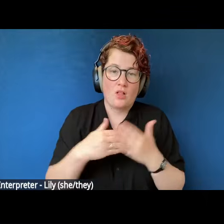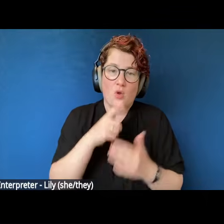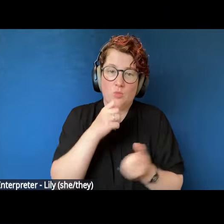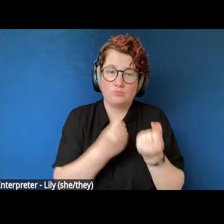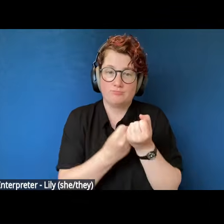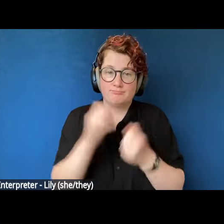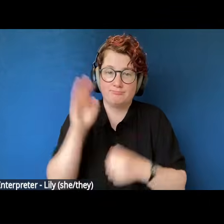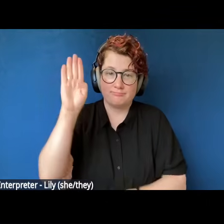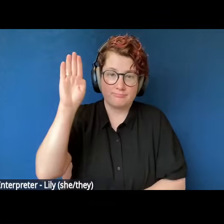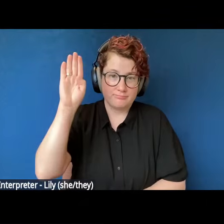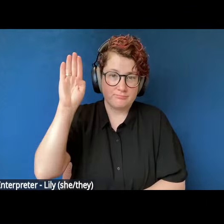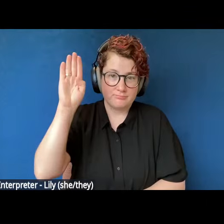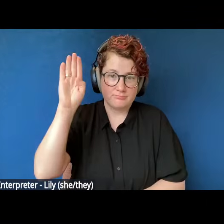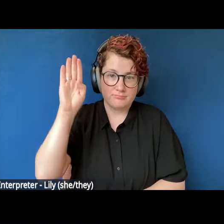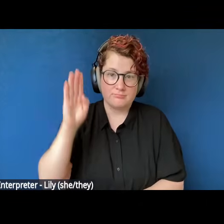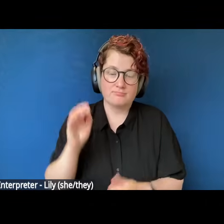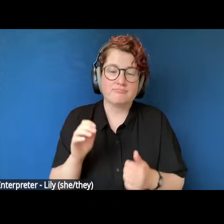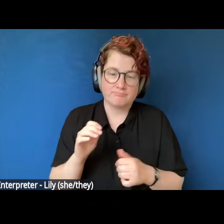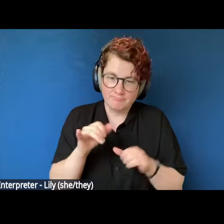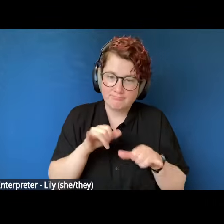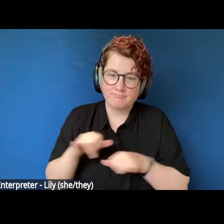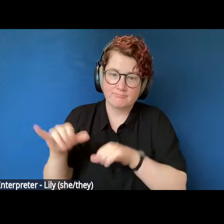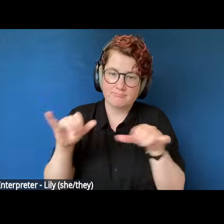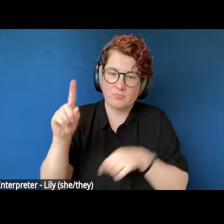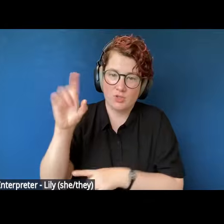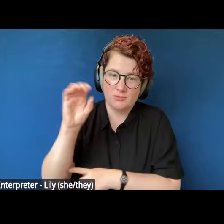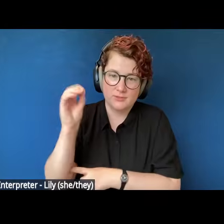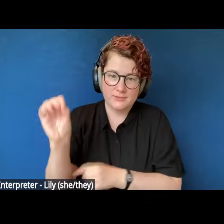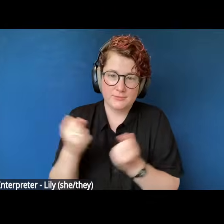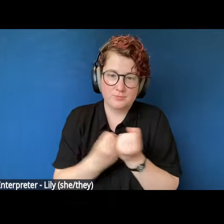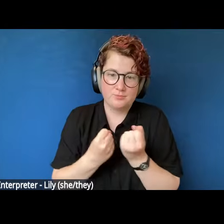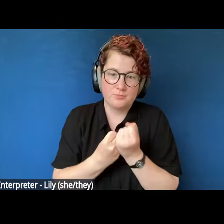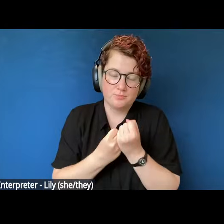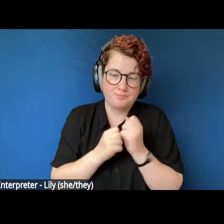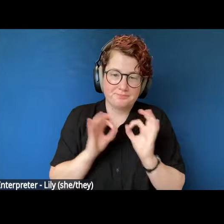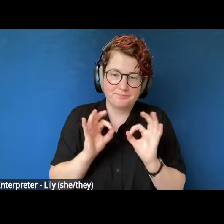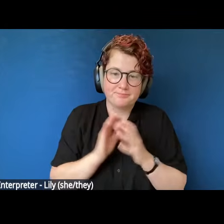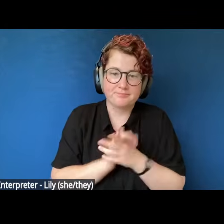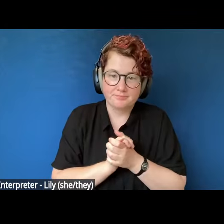hands? And that is unanimous. Thank you very much.